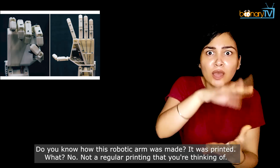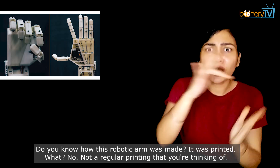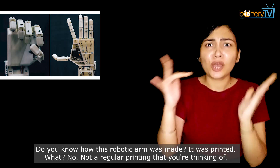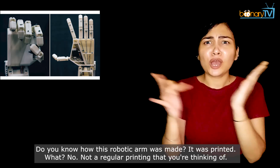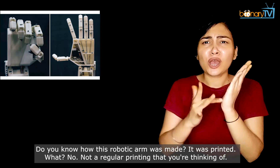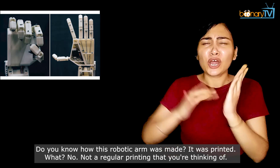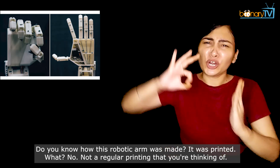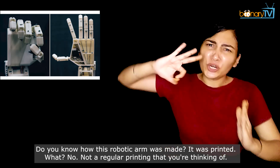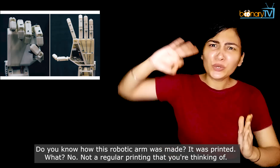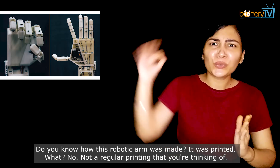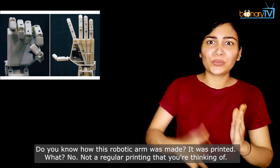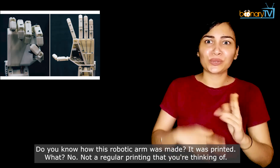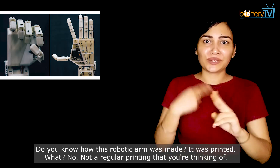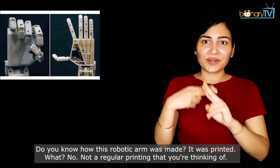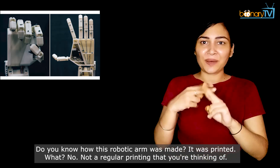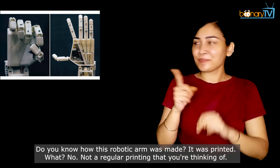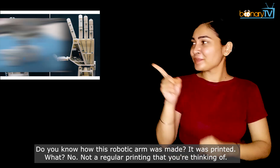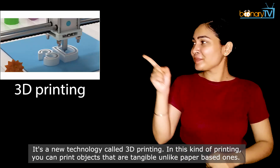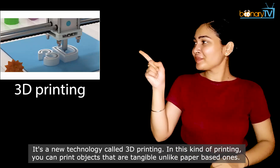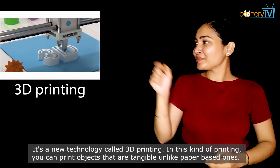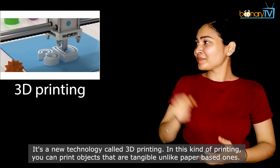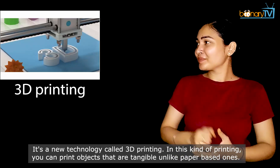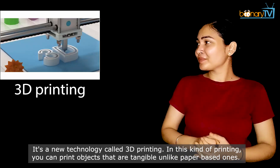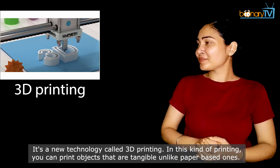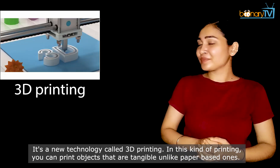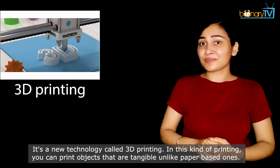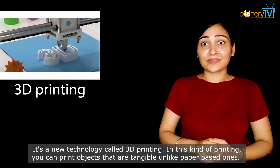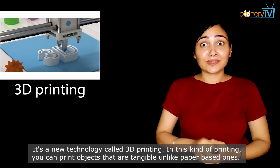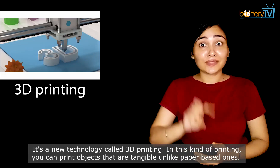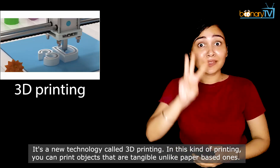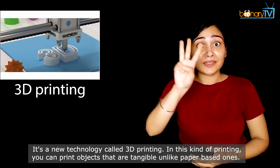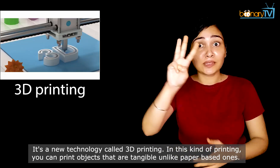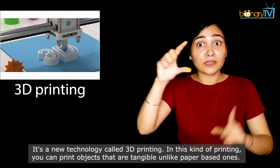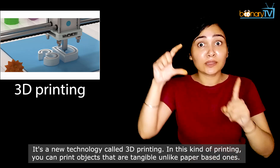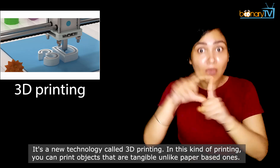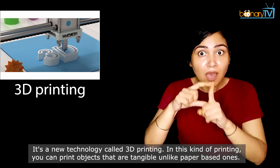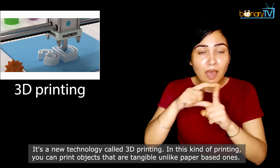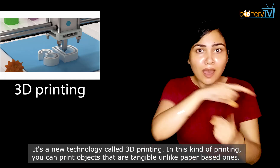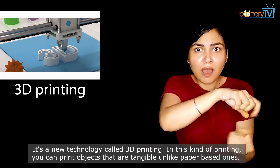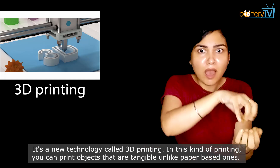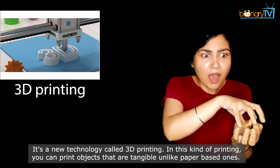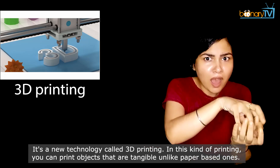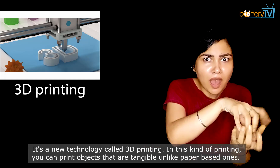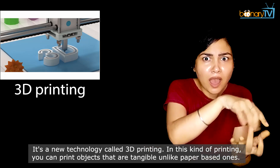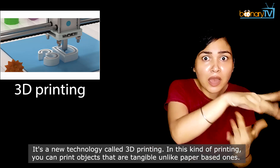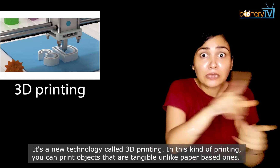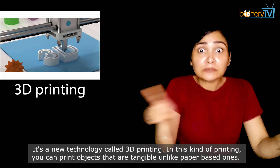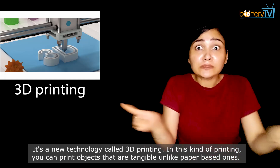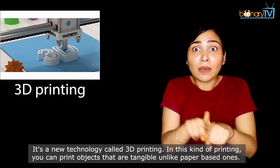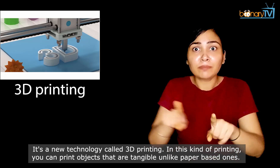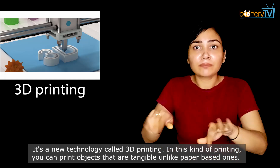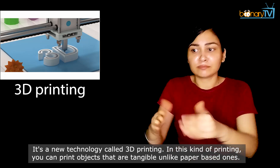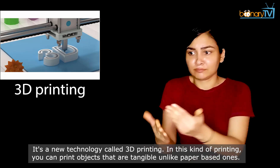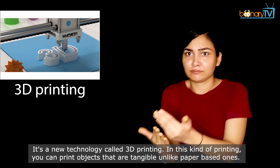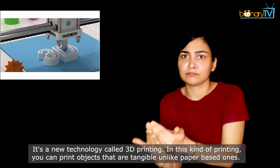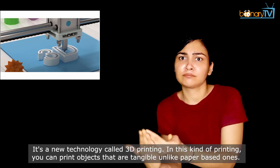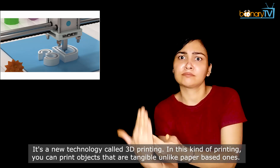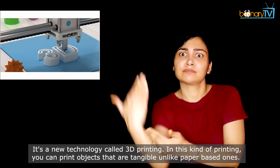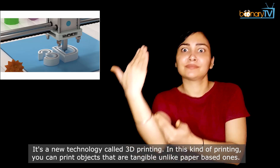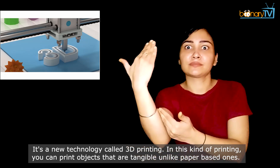regular printing that you're thinking of. It's a new technology called 3D printing. In this